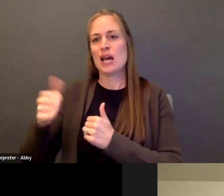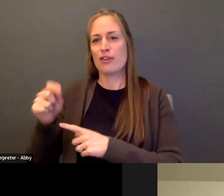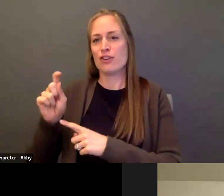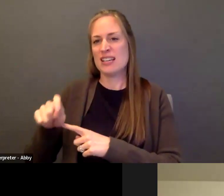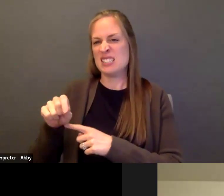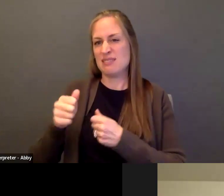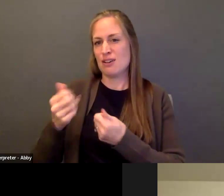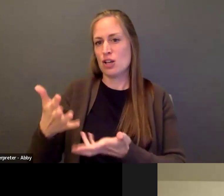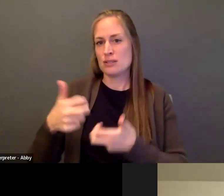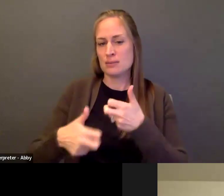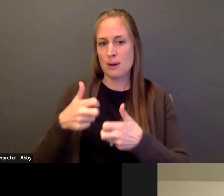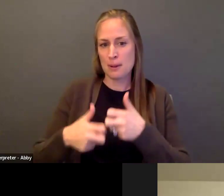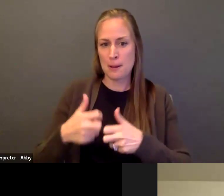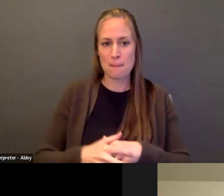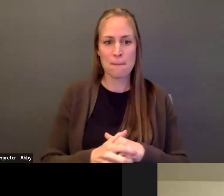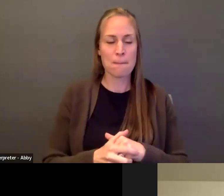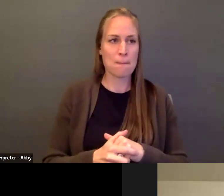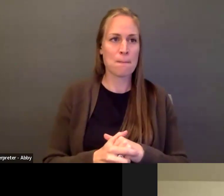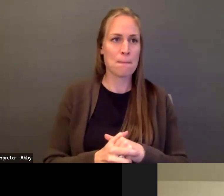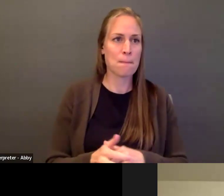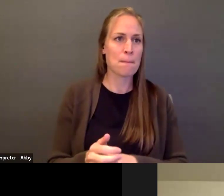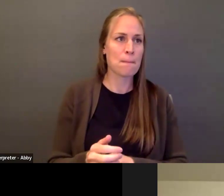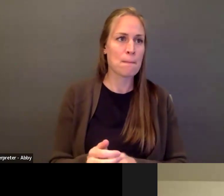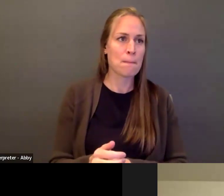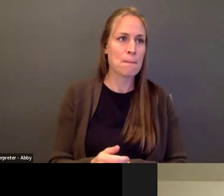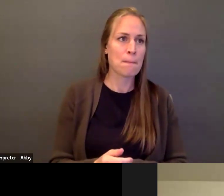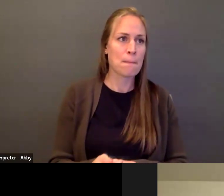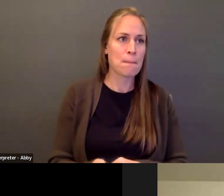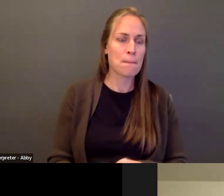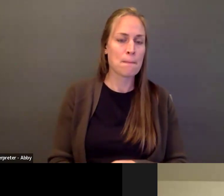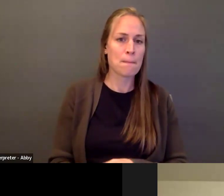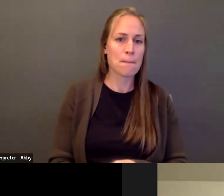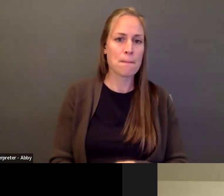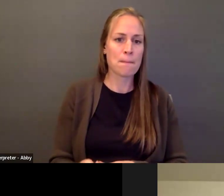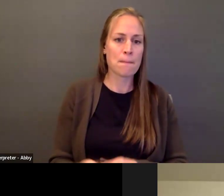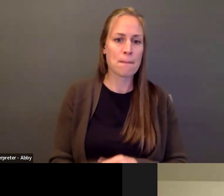So I know you're probably hearing a lot about the problem, but it will build up to some recognition.